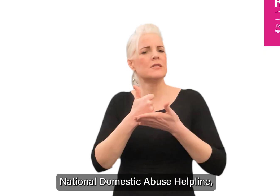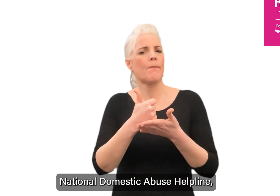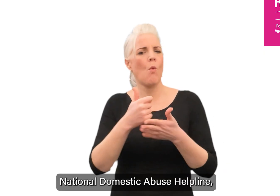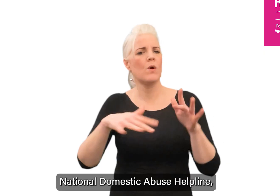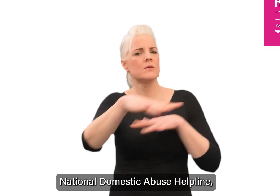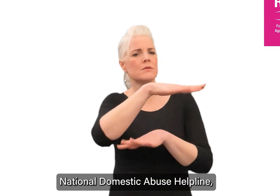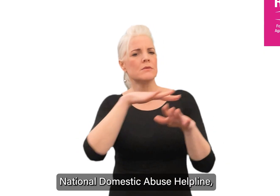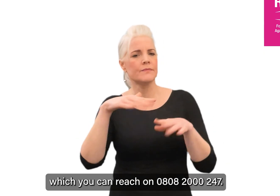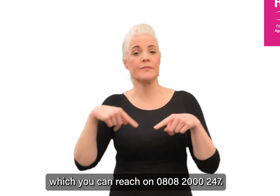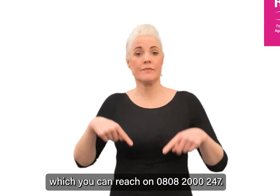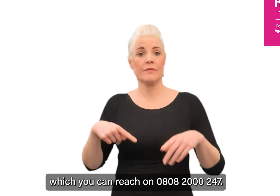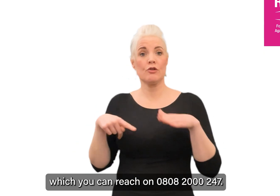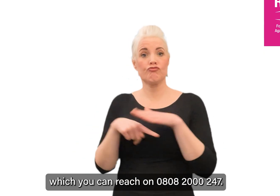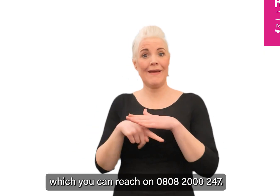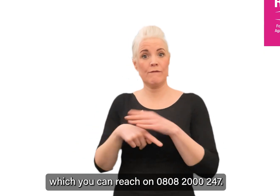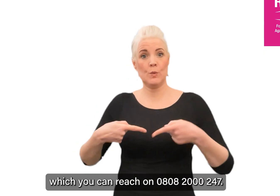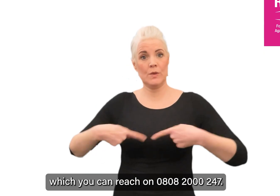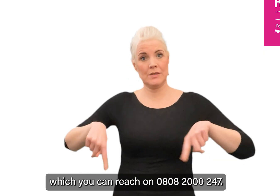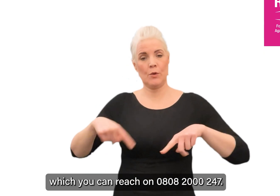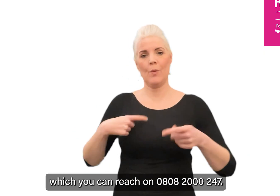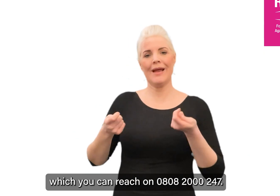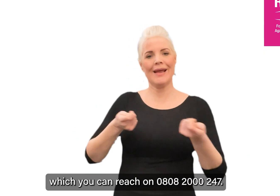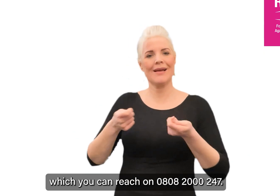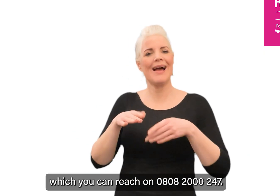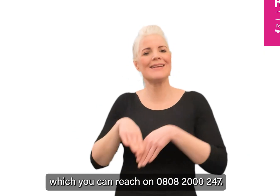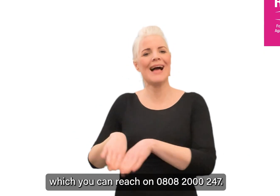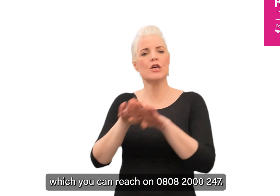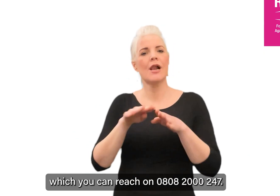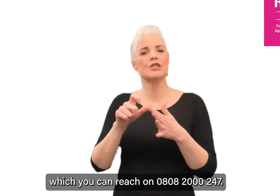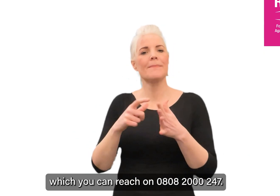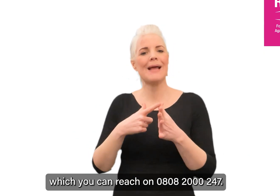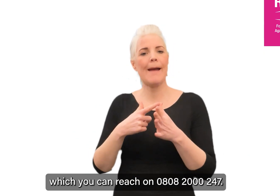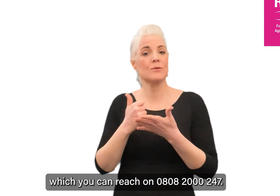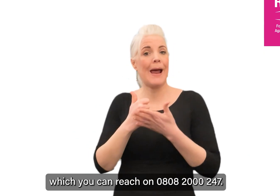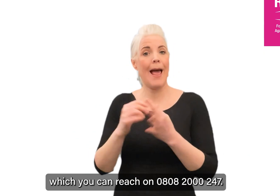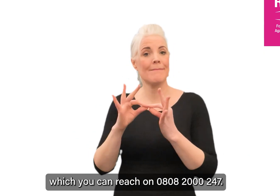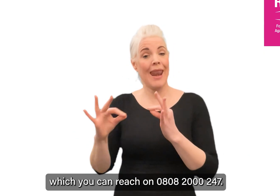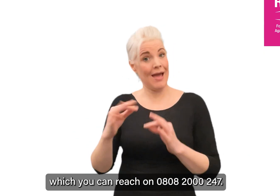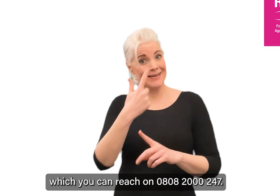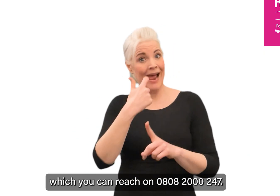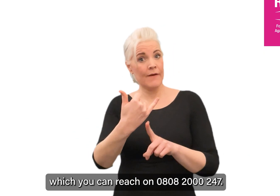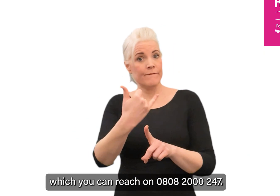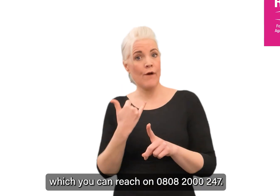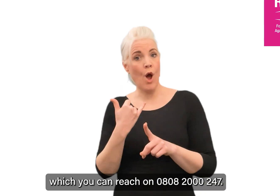Abuse Helpline, which you can reach on 0808